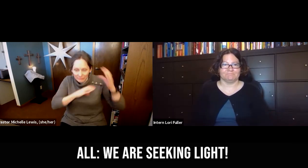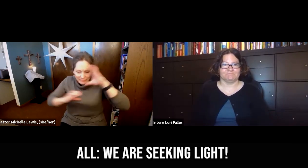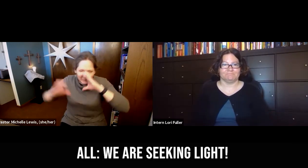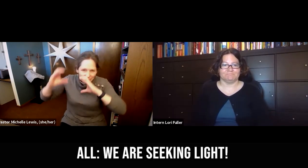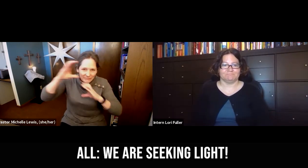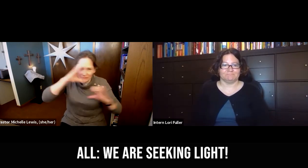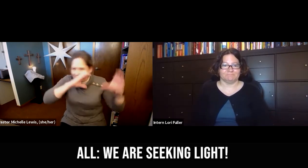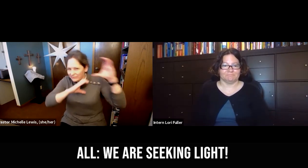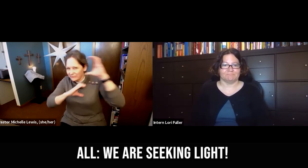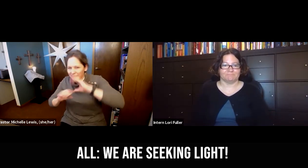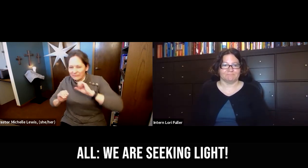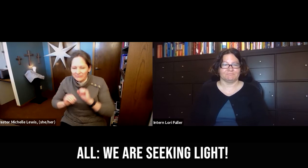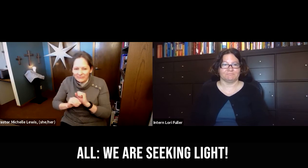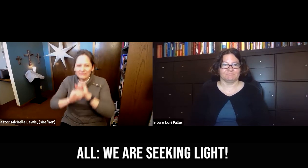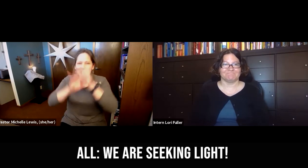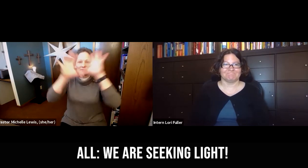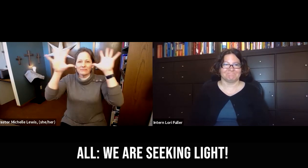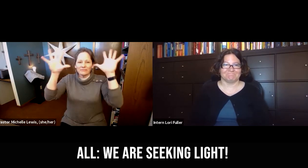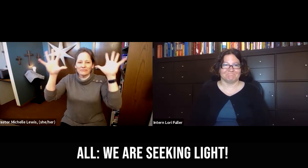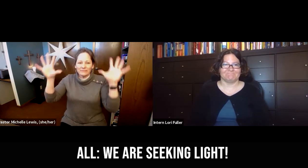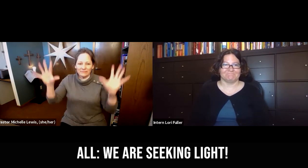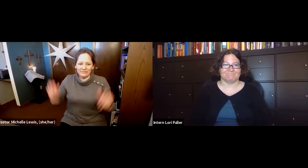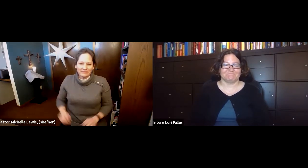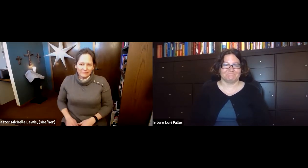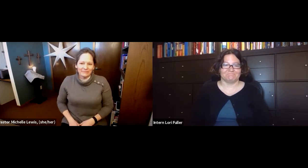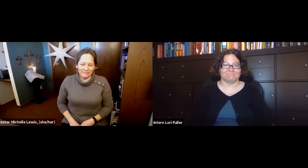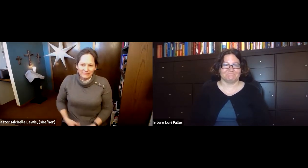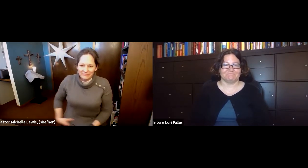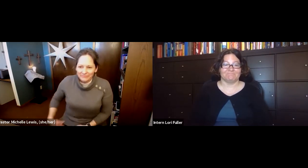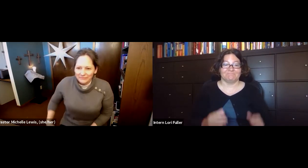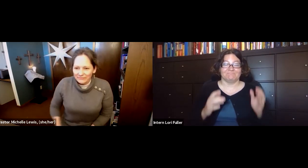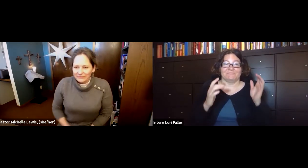We are seeking light.